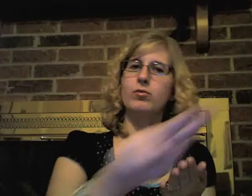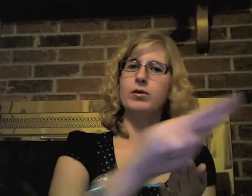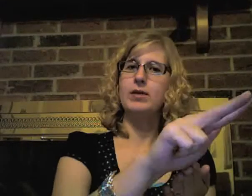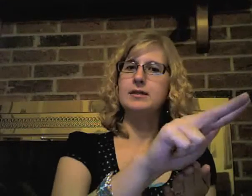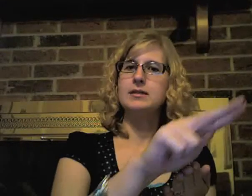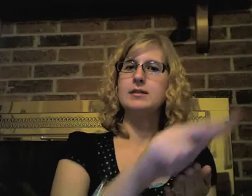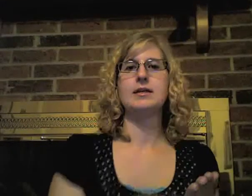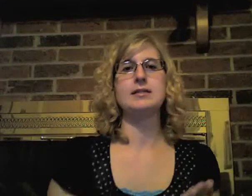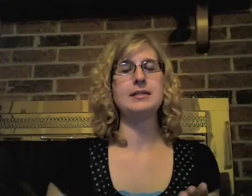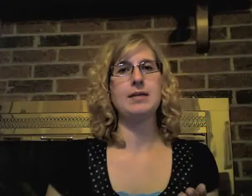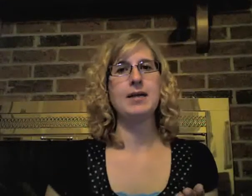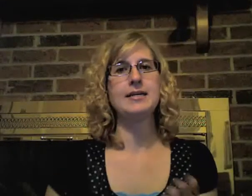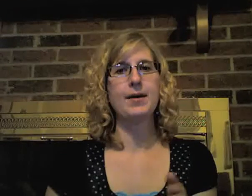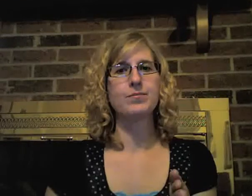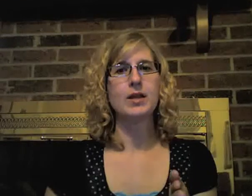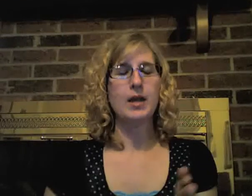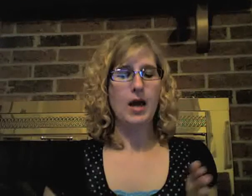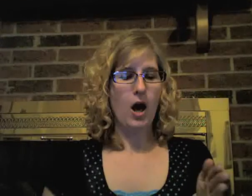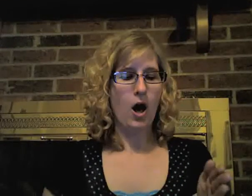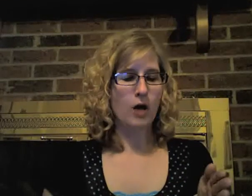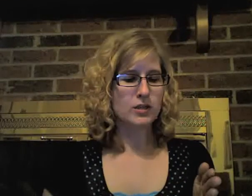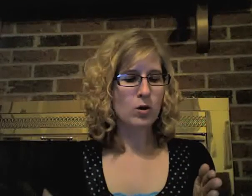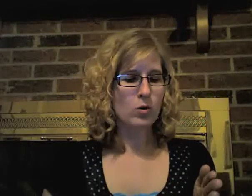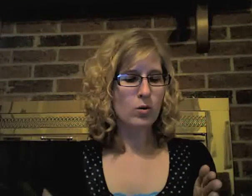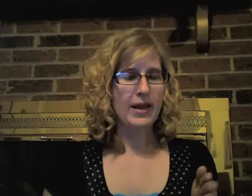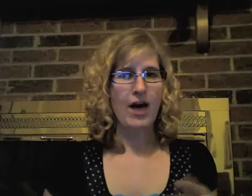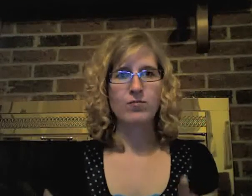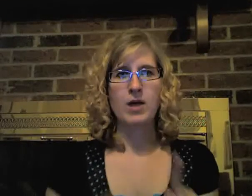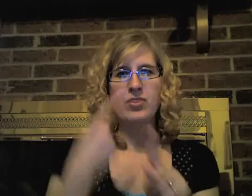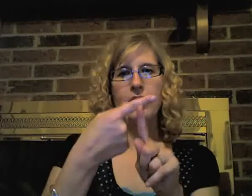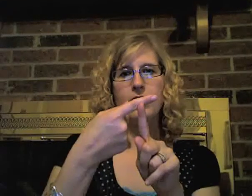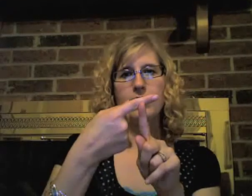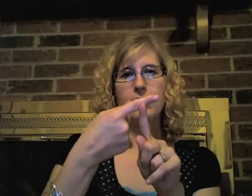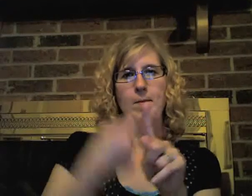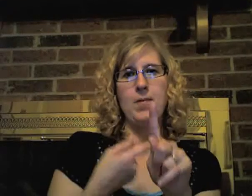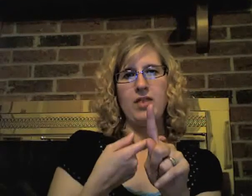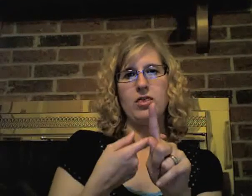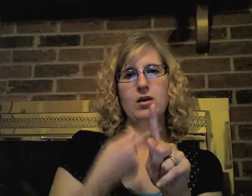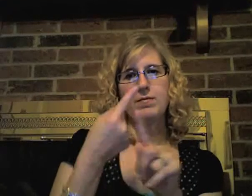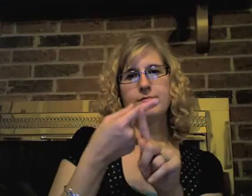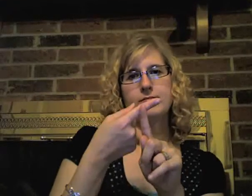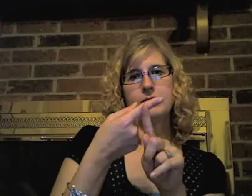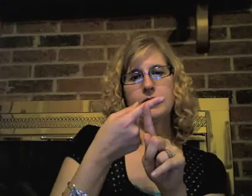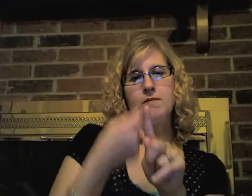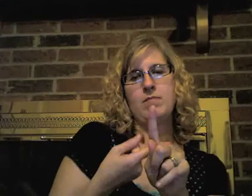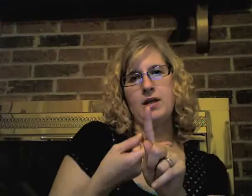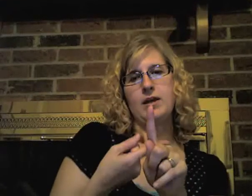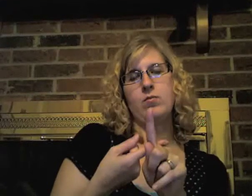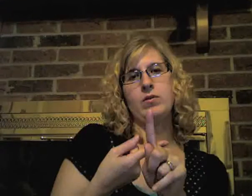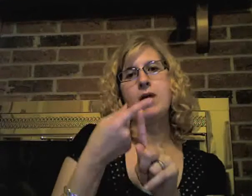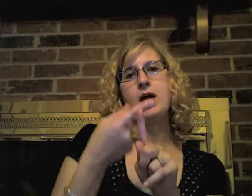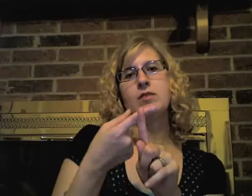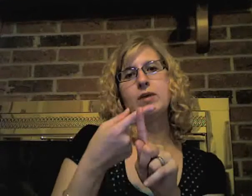idea. Also, we have month, month, month. And with the month, we can have 1 month, 2